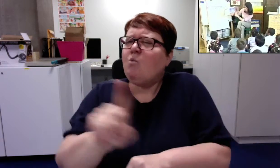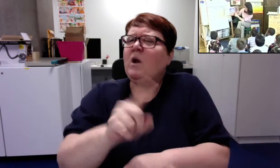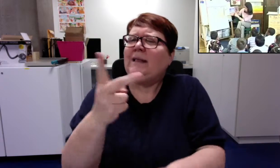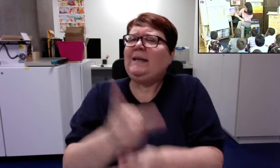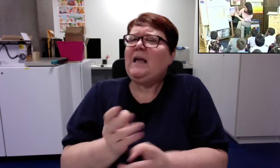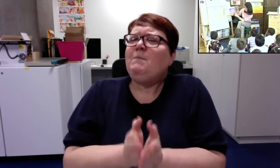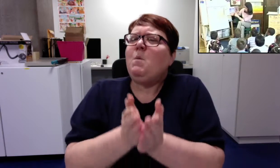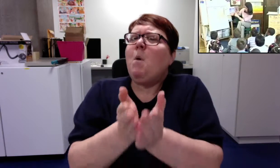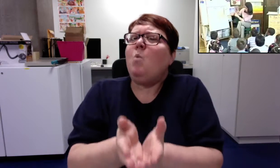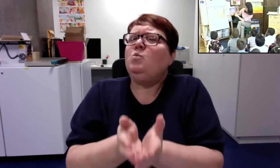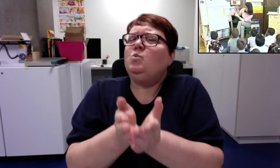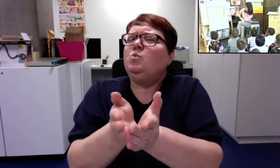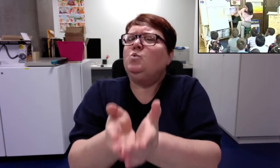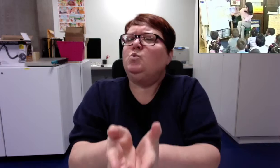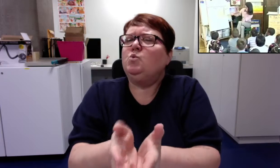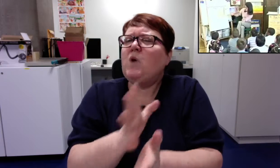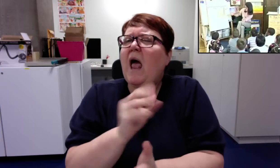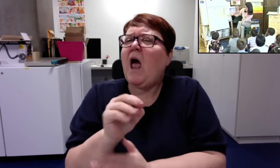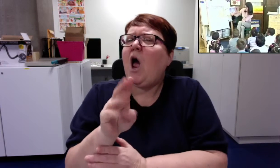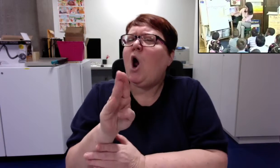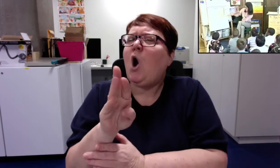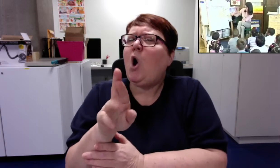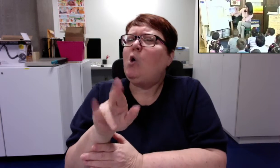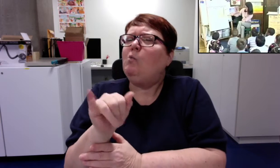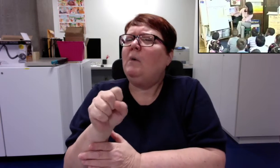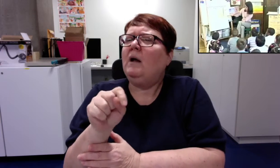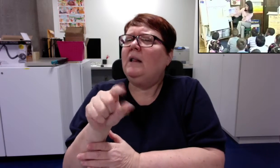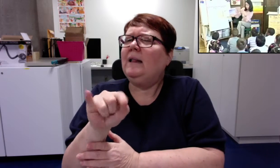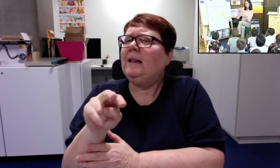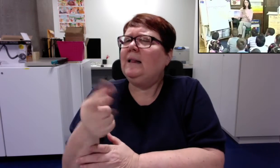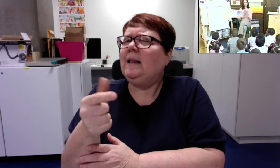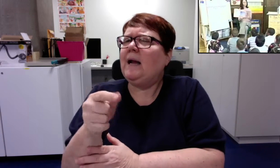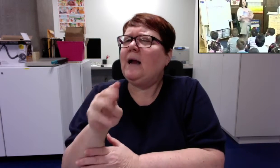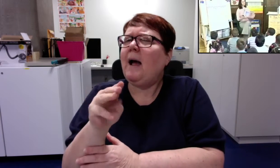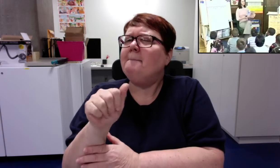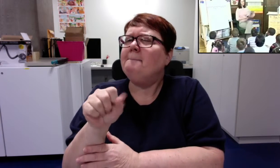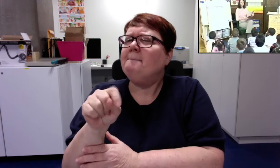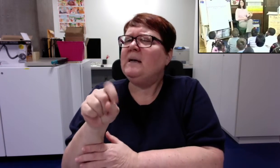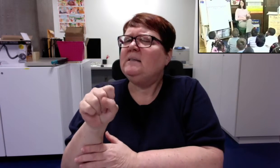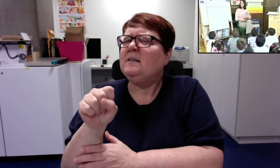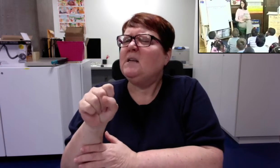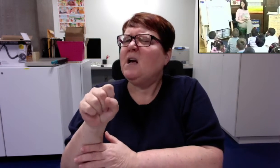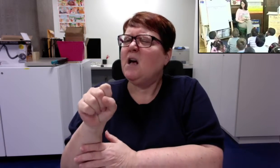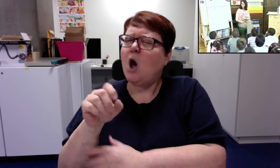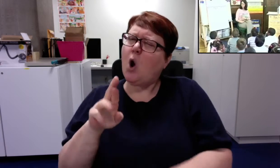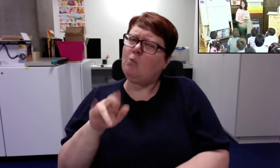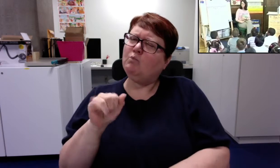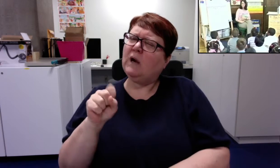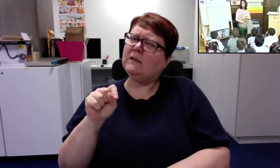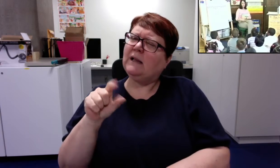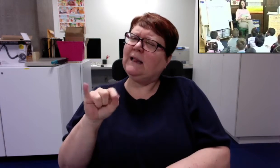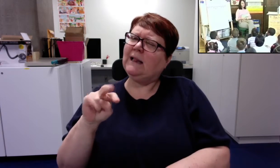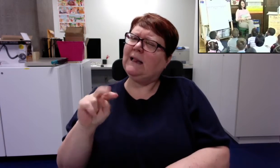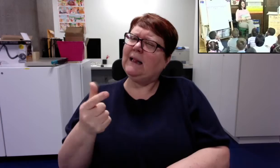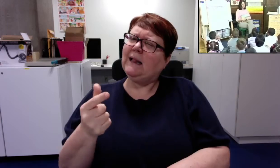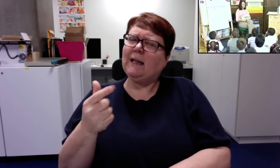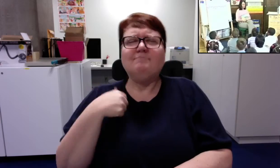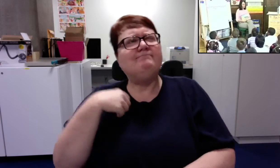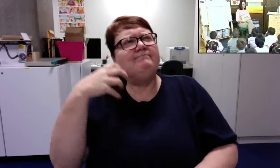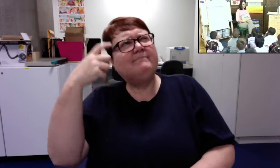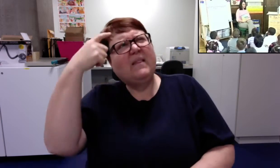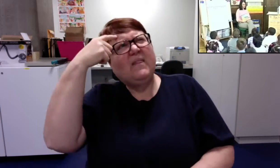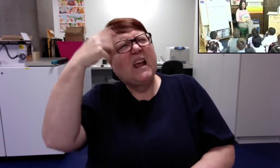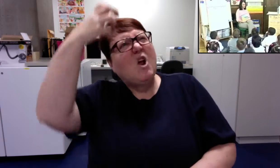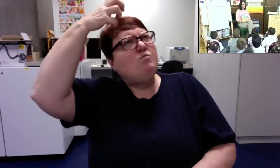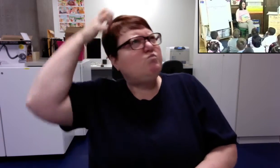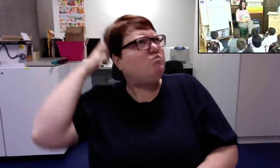the boats. And the bristling masts. Bristling. You know, I'm thinking about